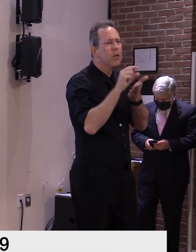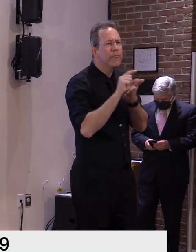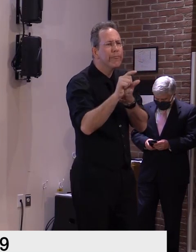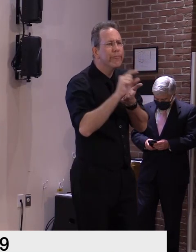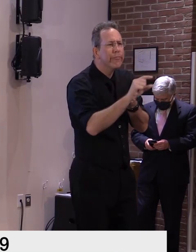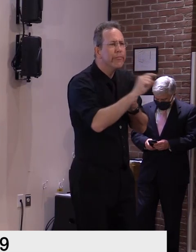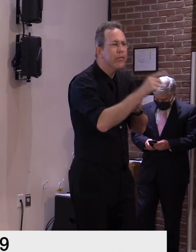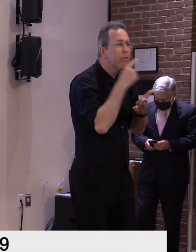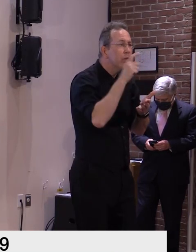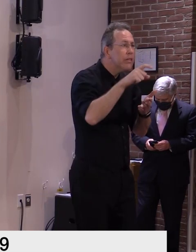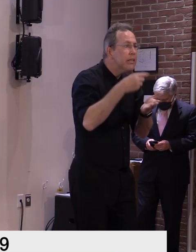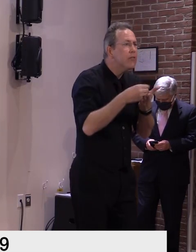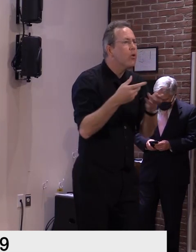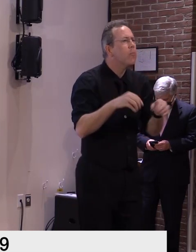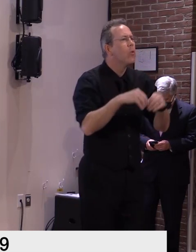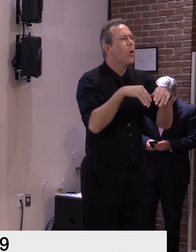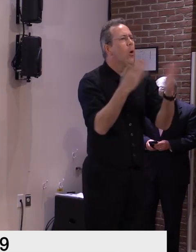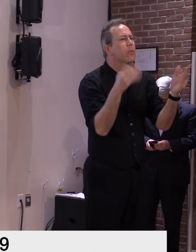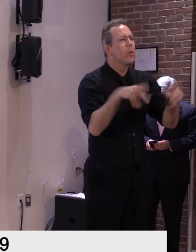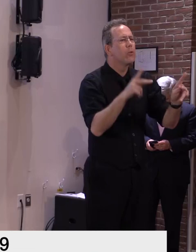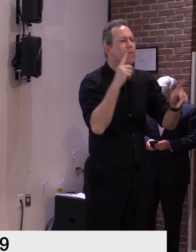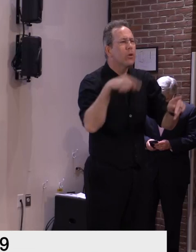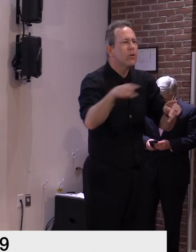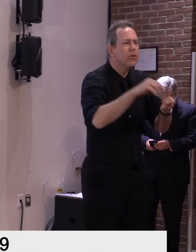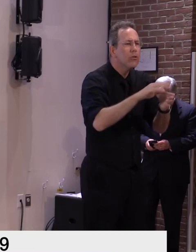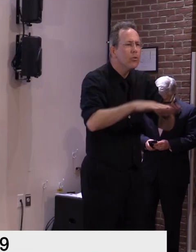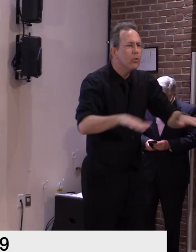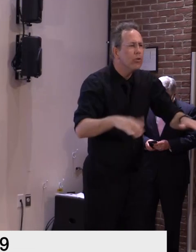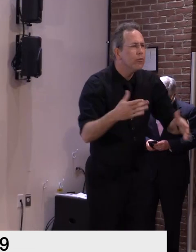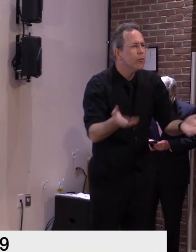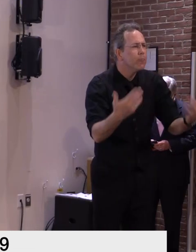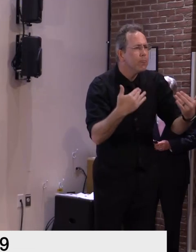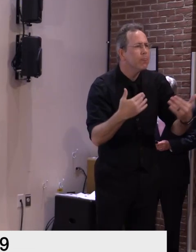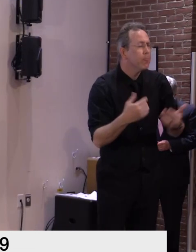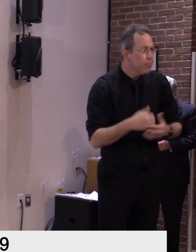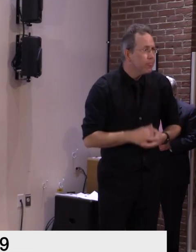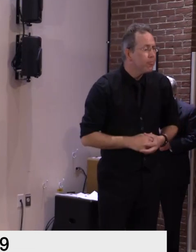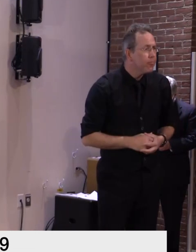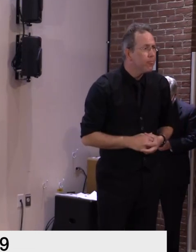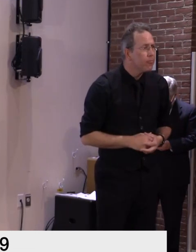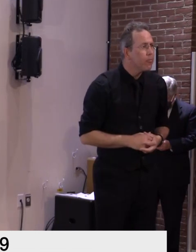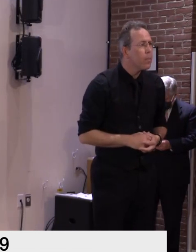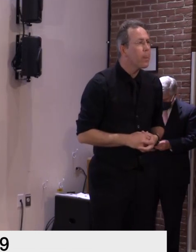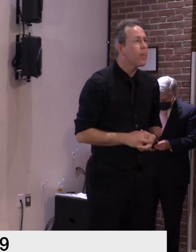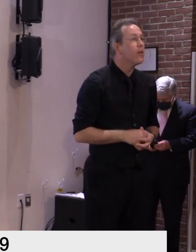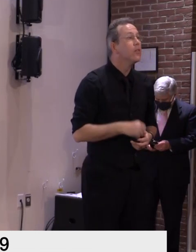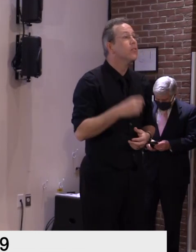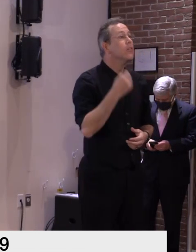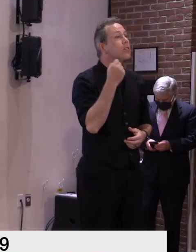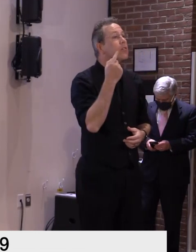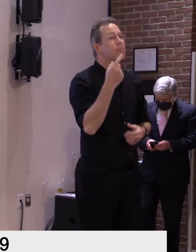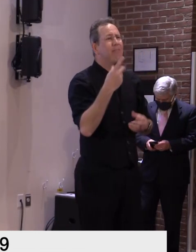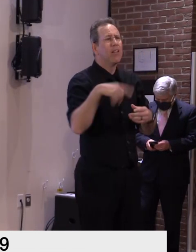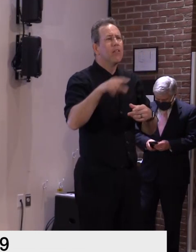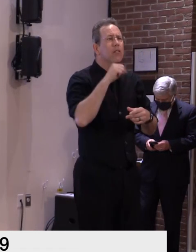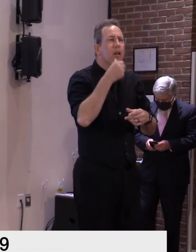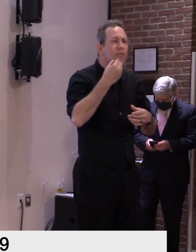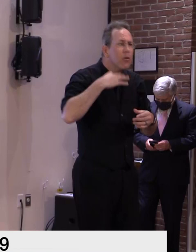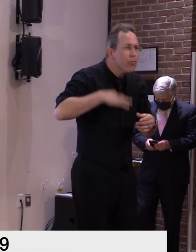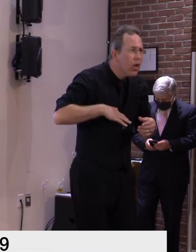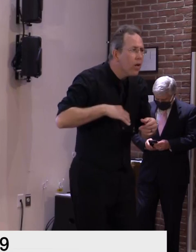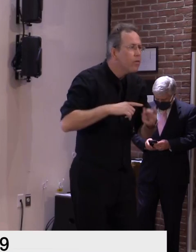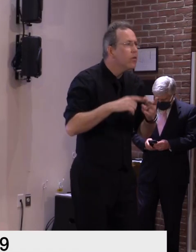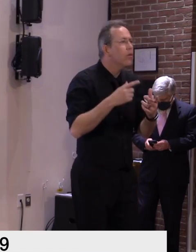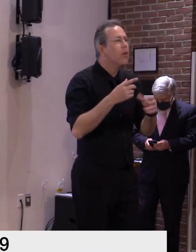of summer programming. All types of nonprofit organizations, community partnerships and programs, and school community